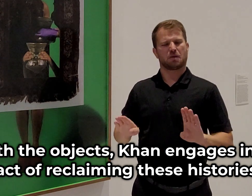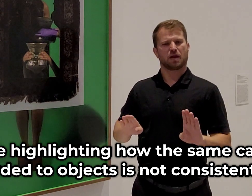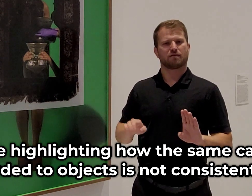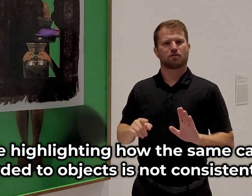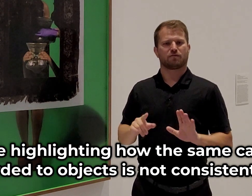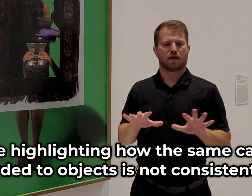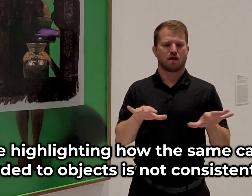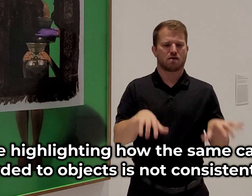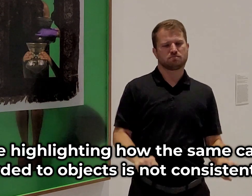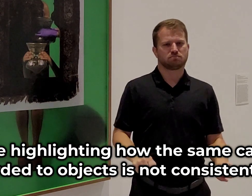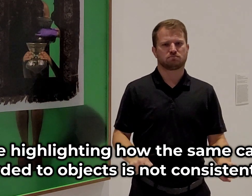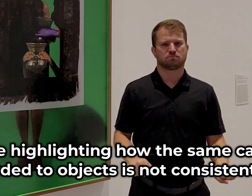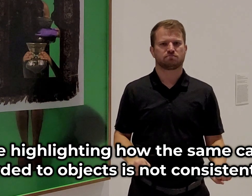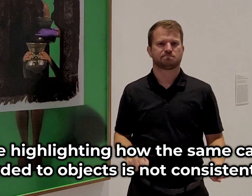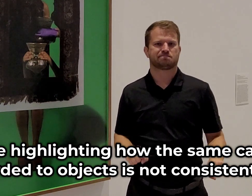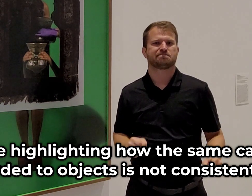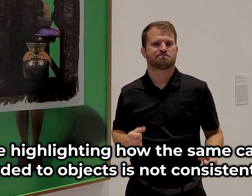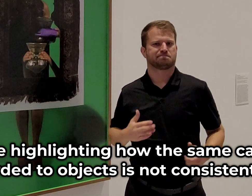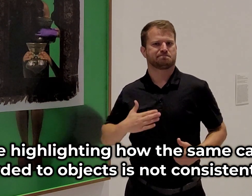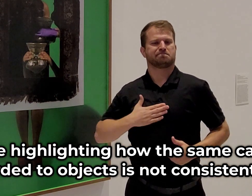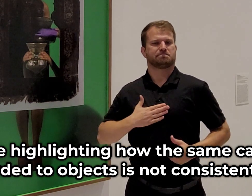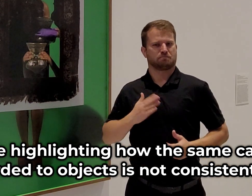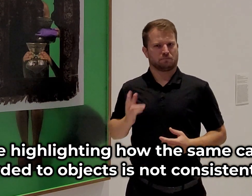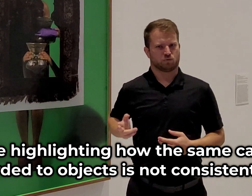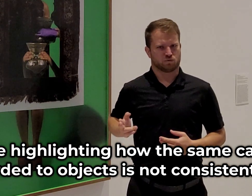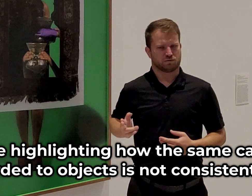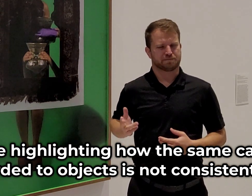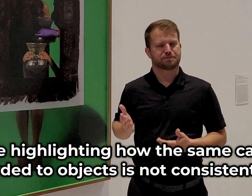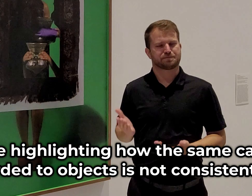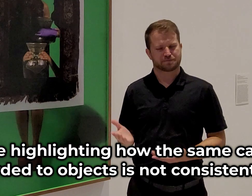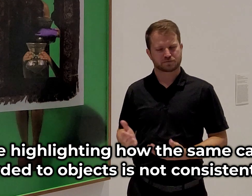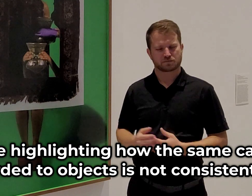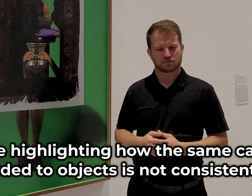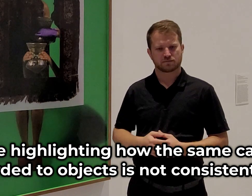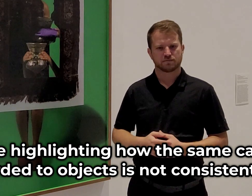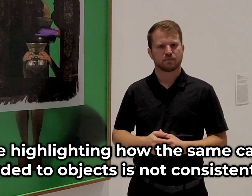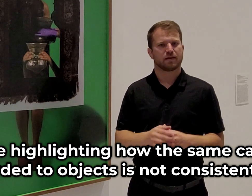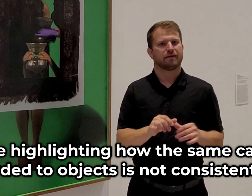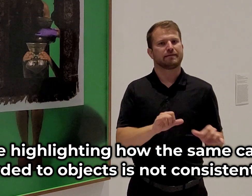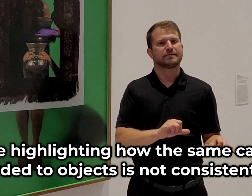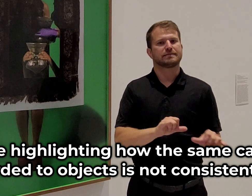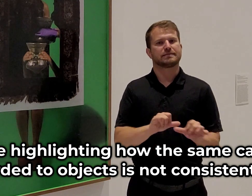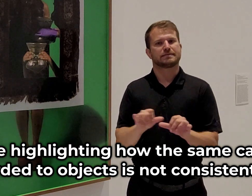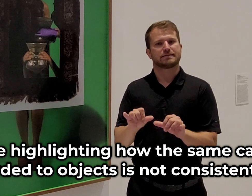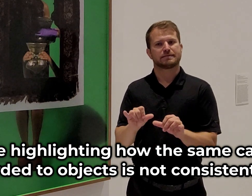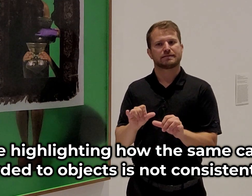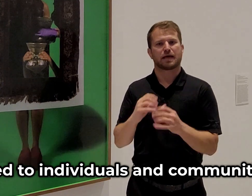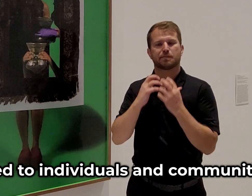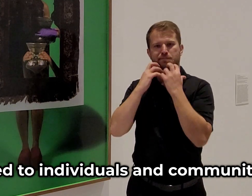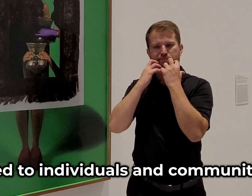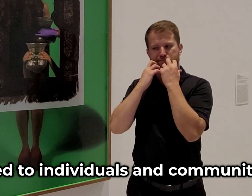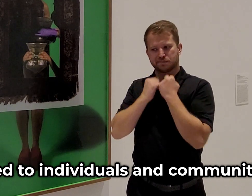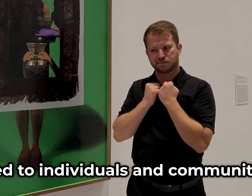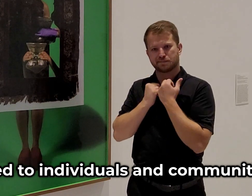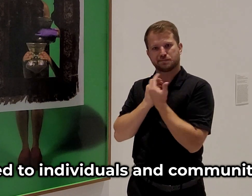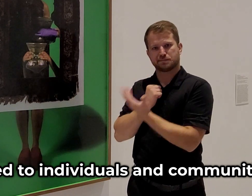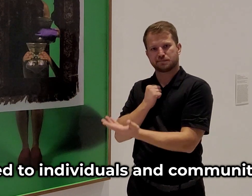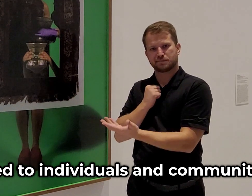while highlighting how the same care afforded to objects is not consistently applied to individuals